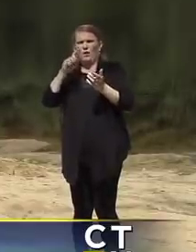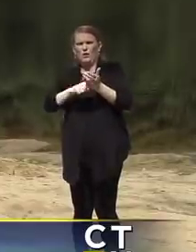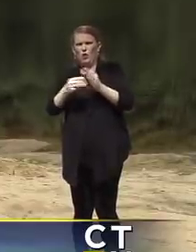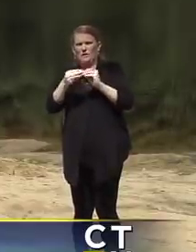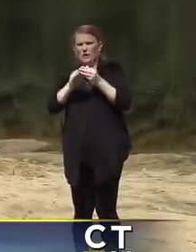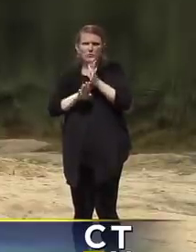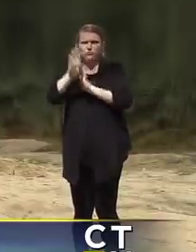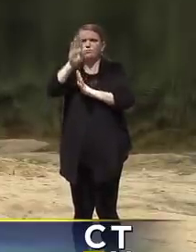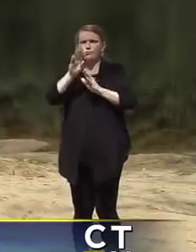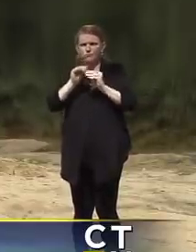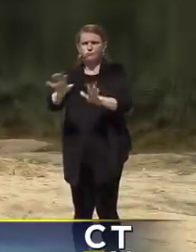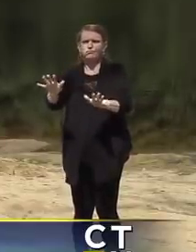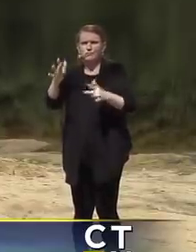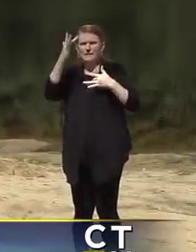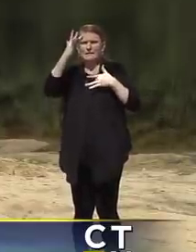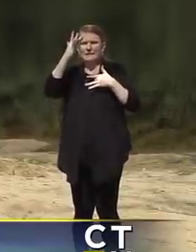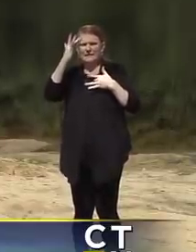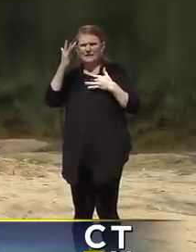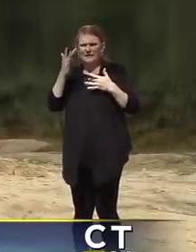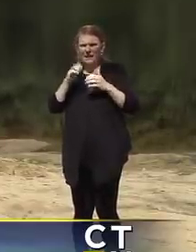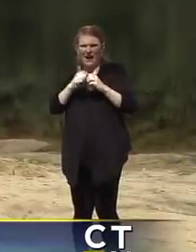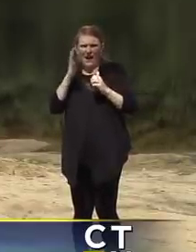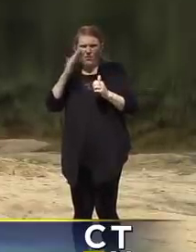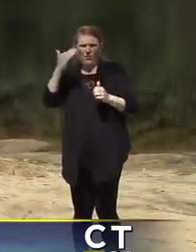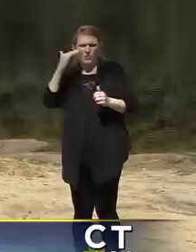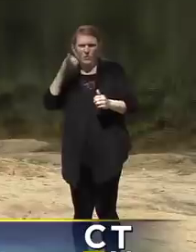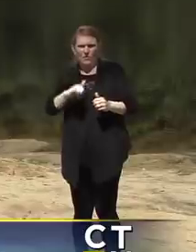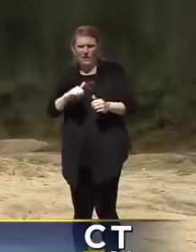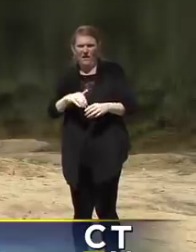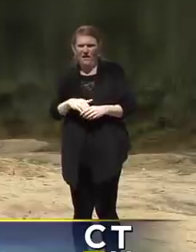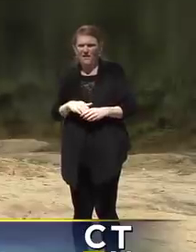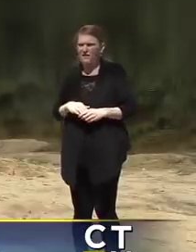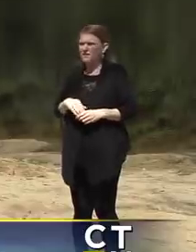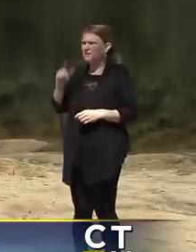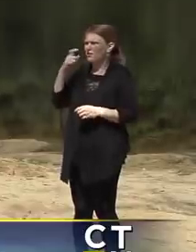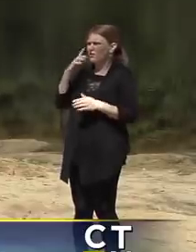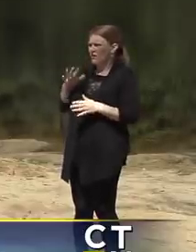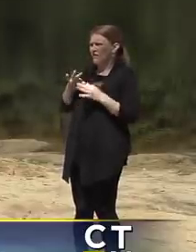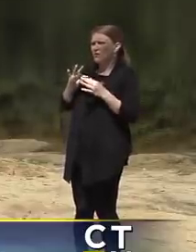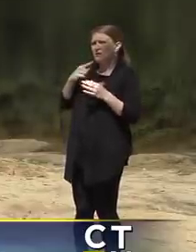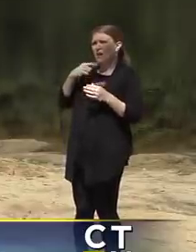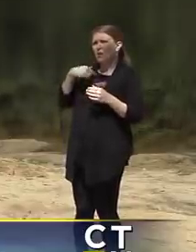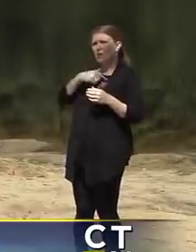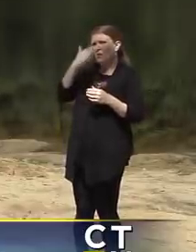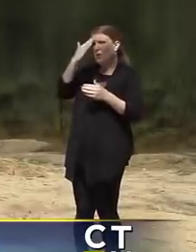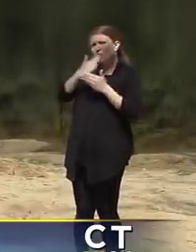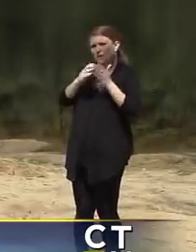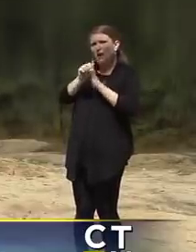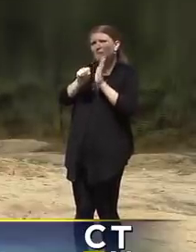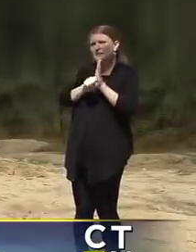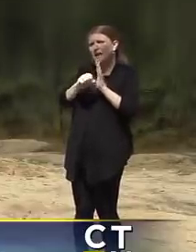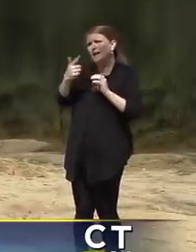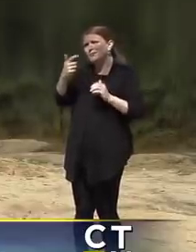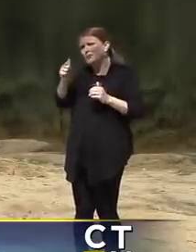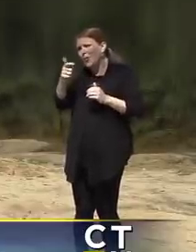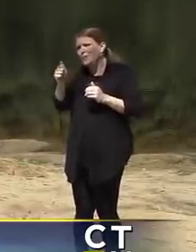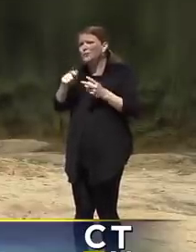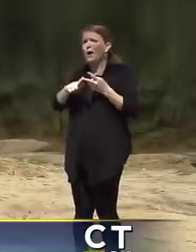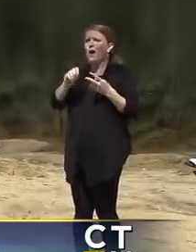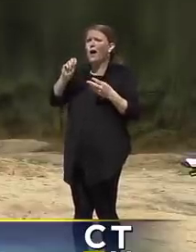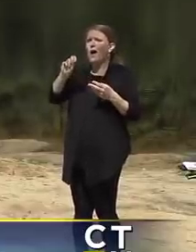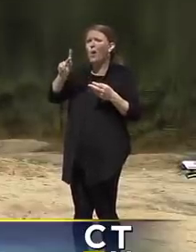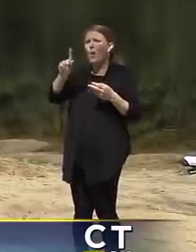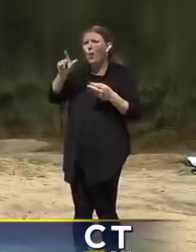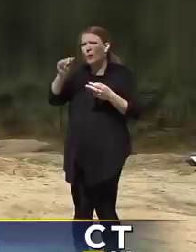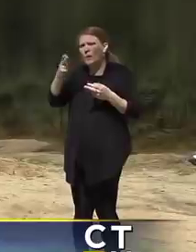known in Georgia and Oklahoma and places that have been open for now, I think, a month, that there have not been flare-ups in and